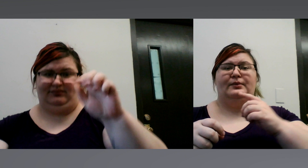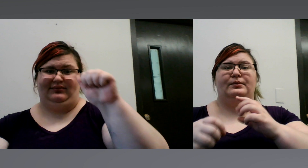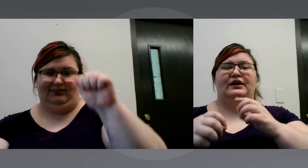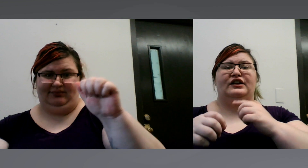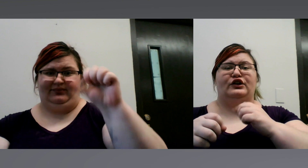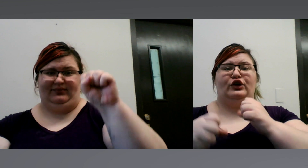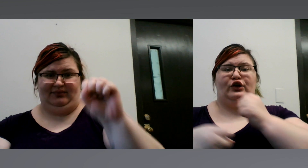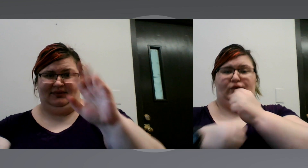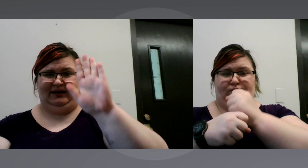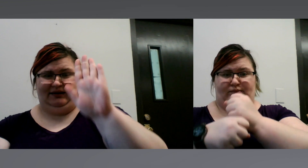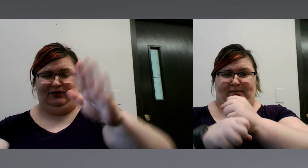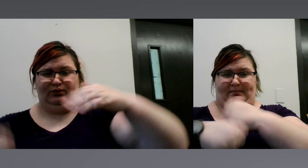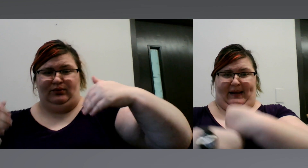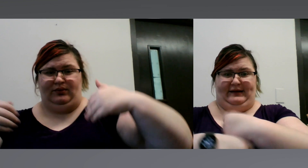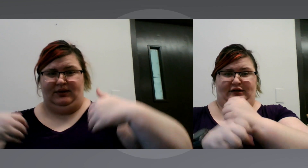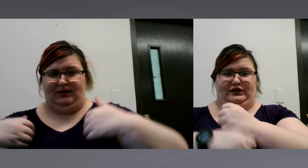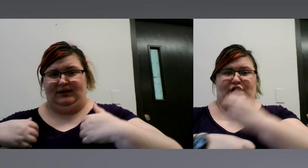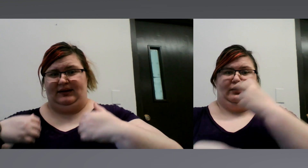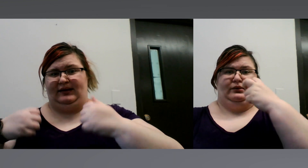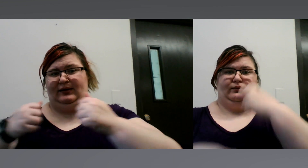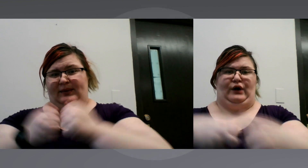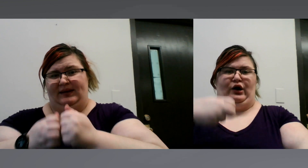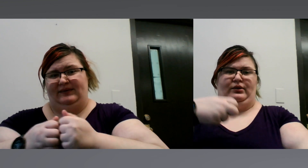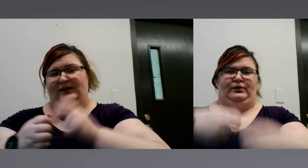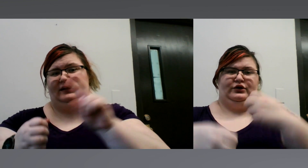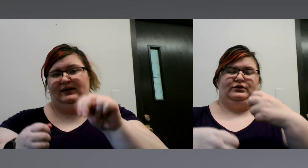Taste, touch, hearing.